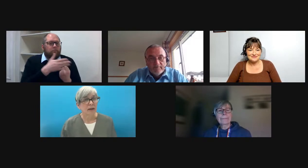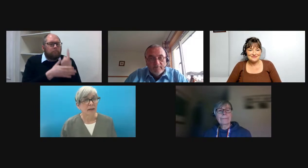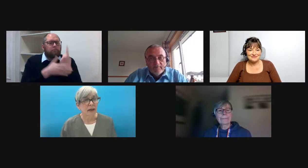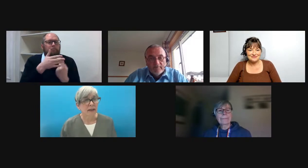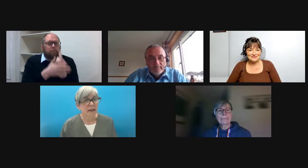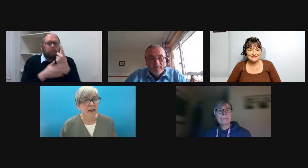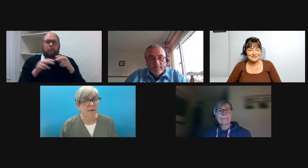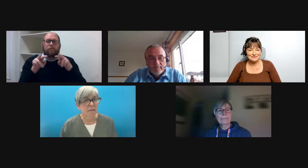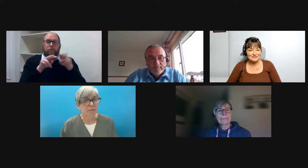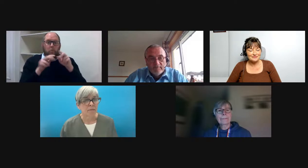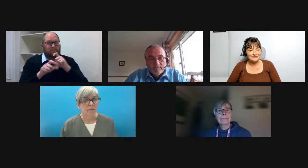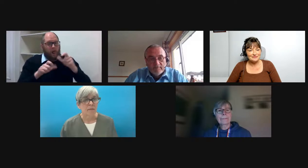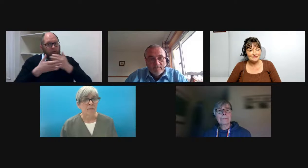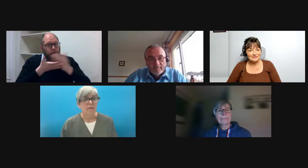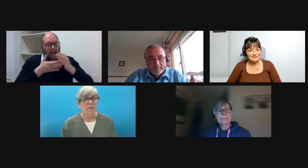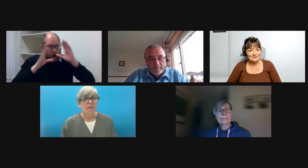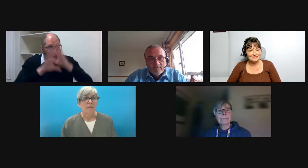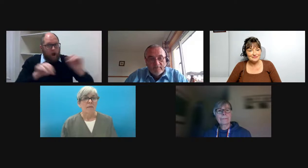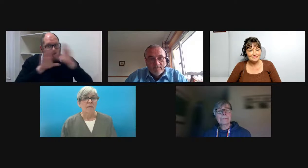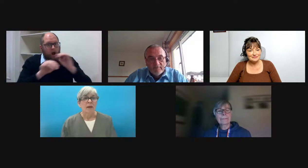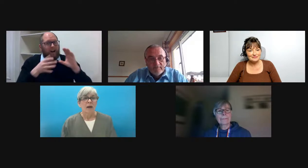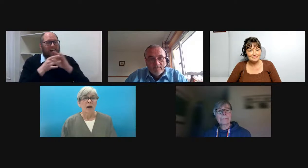That's great. And